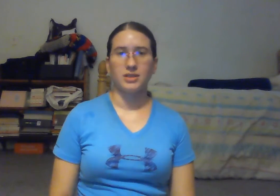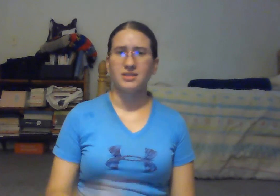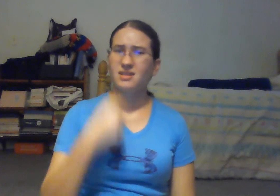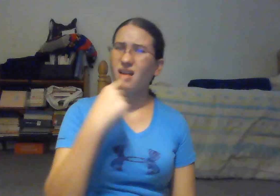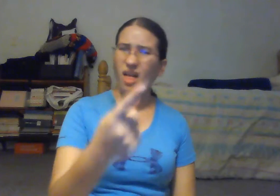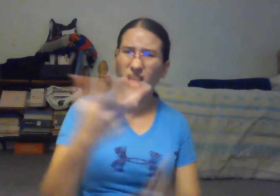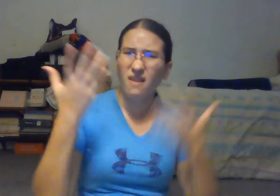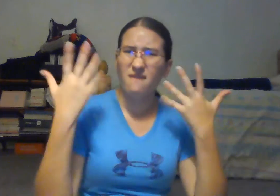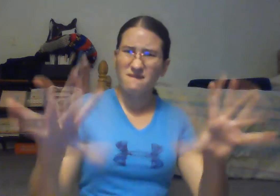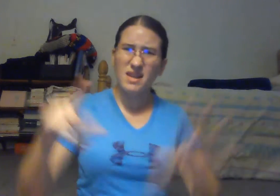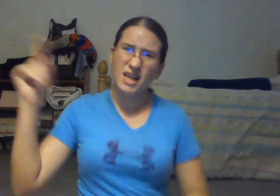dishes.